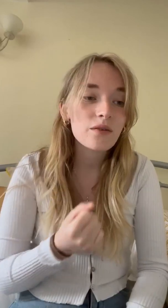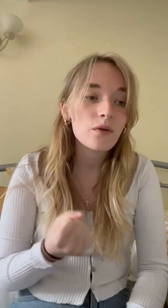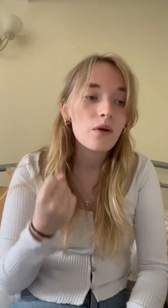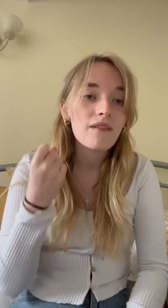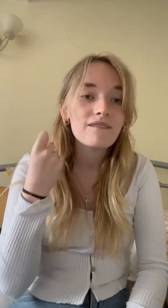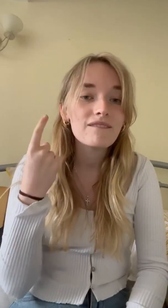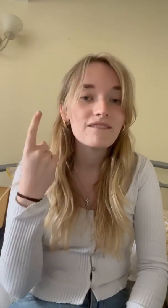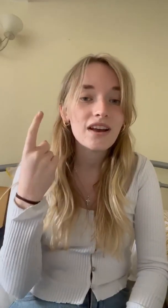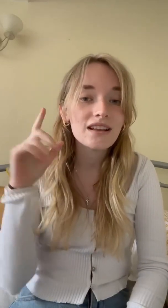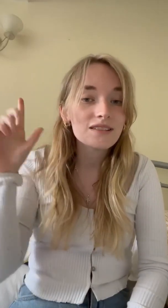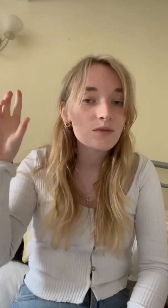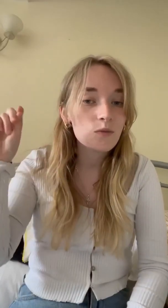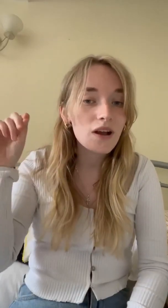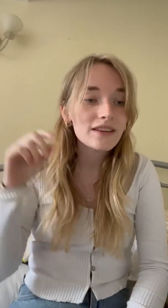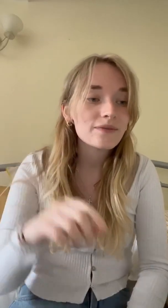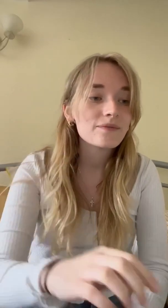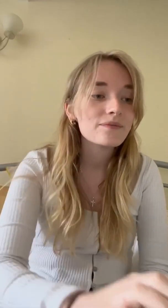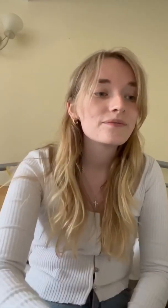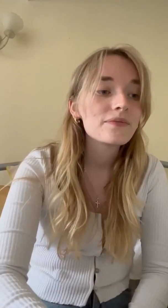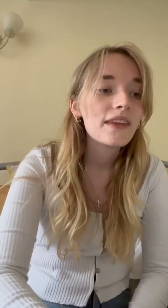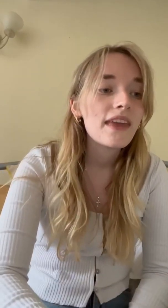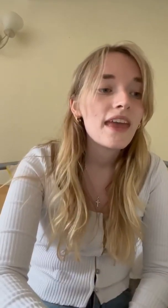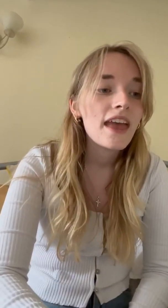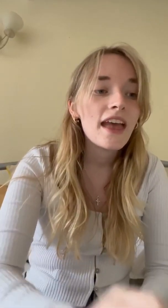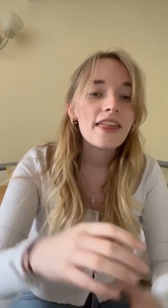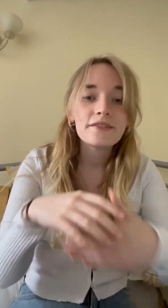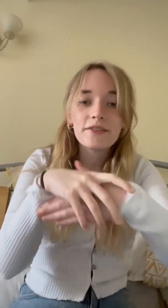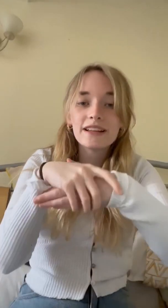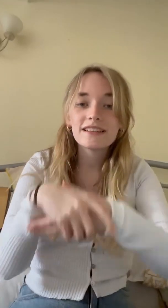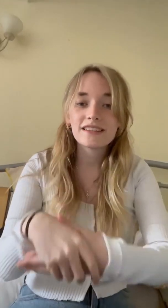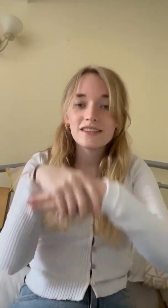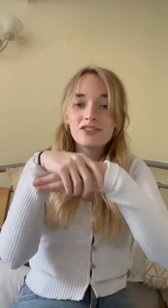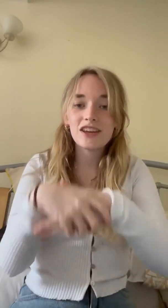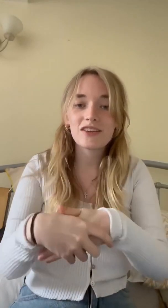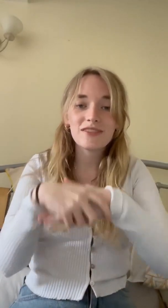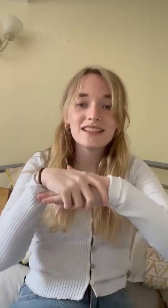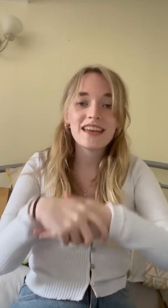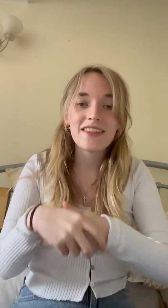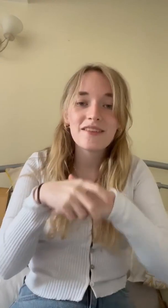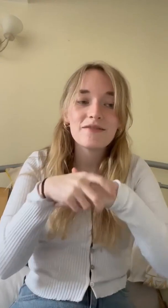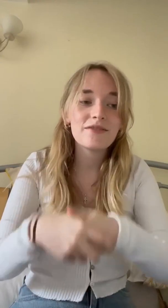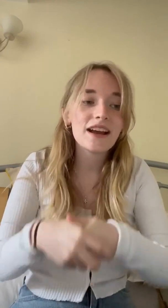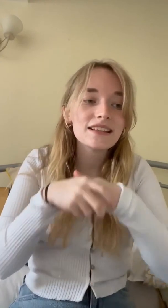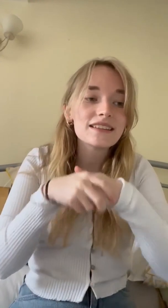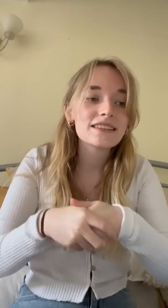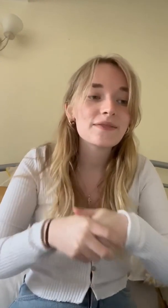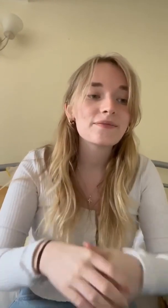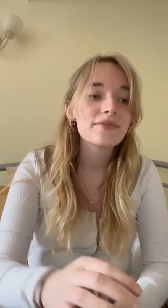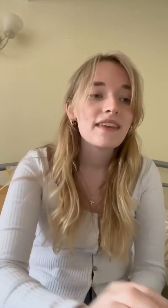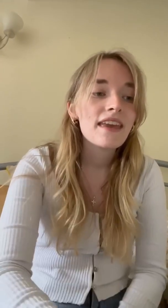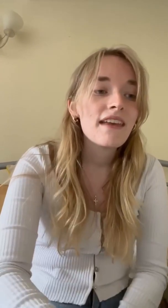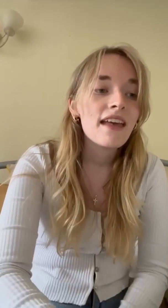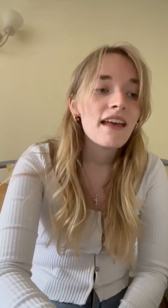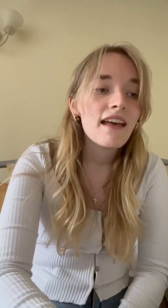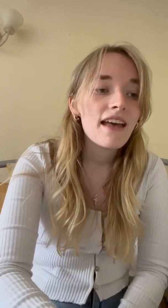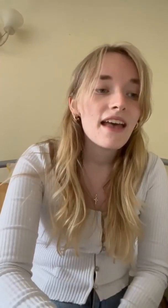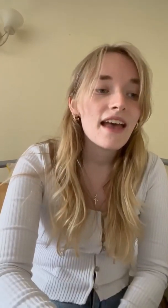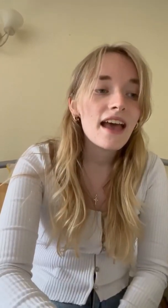or first word. And then friends, you shake your wrist together, friends. And